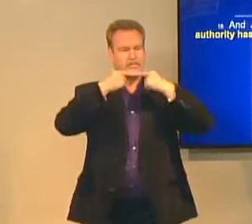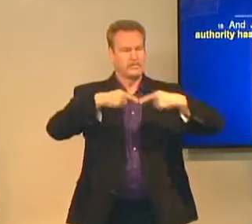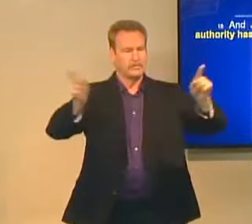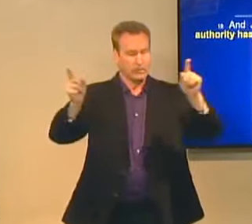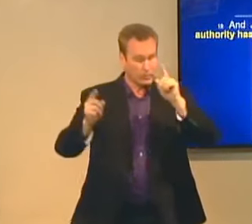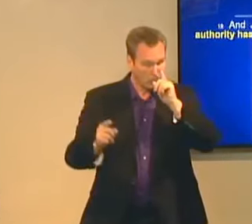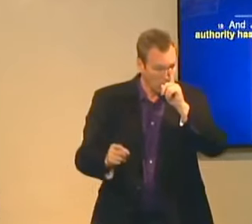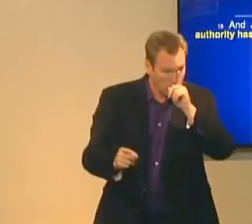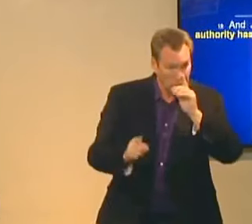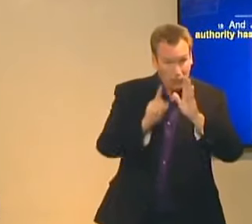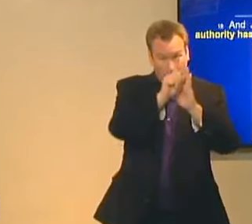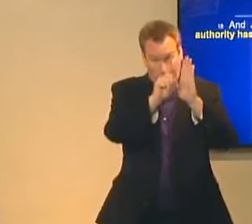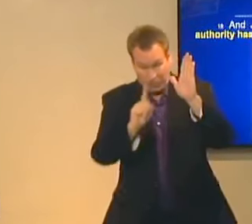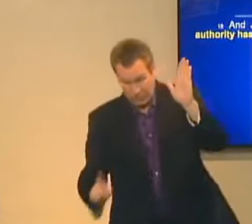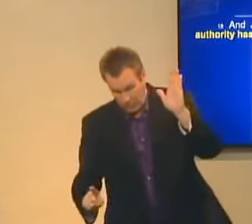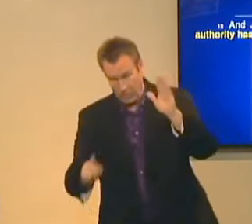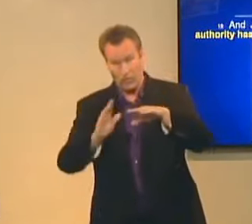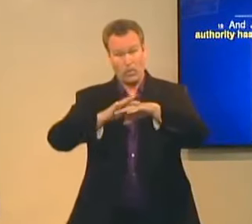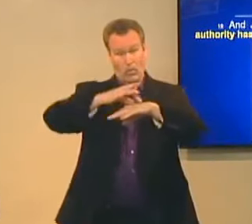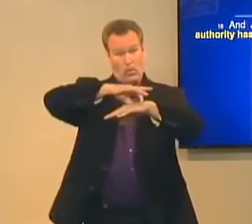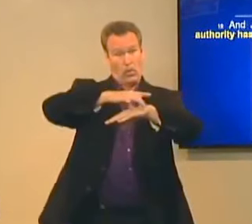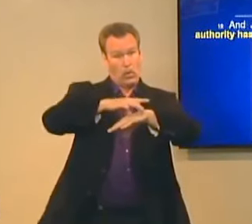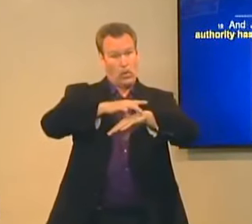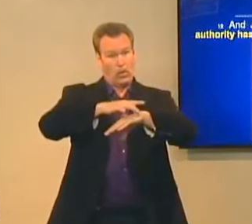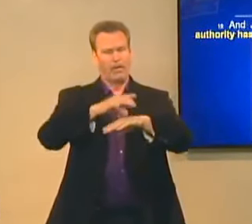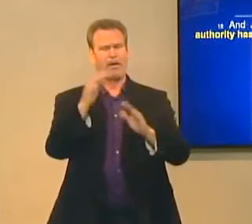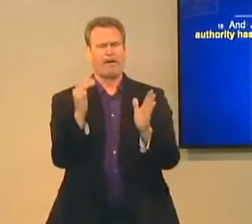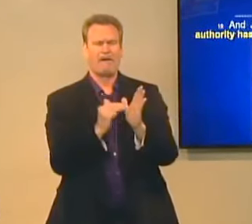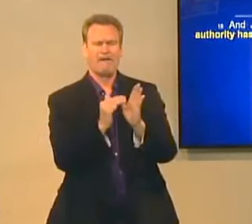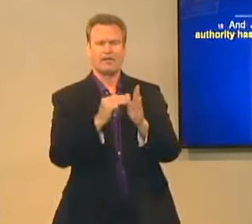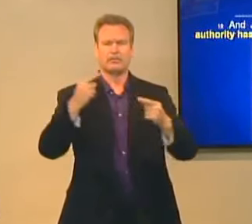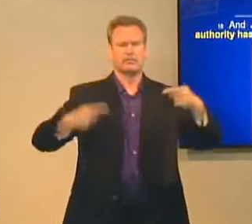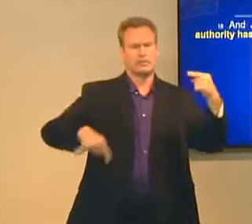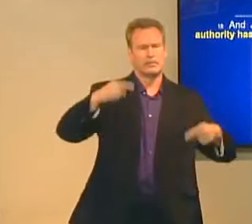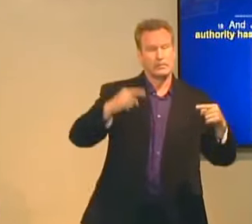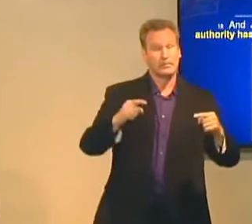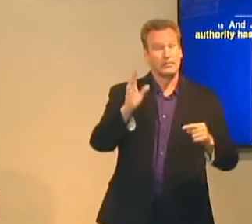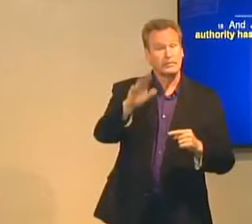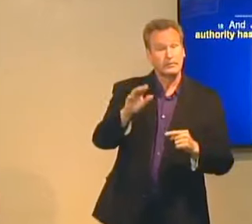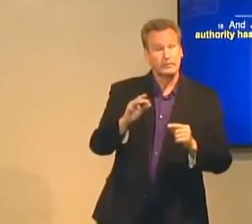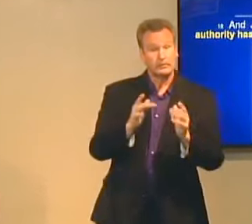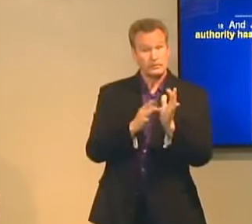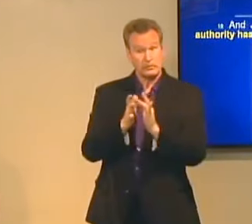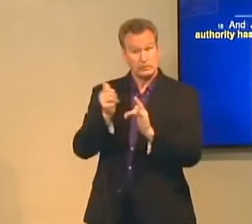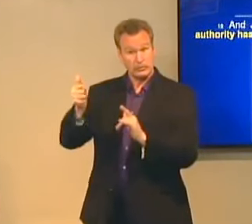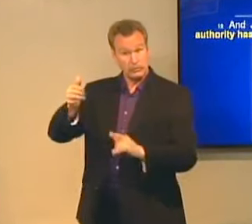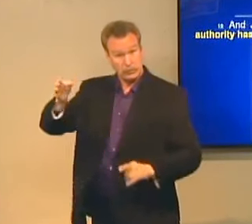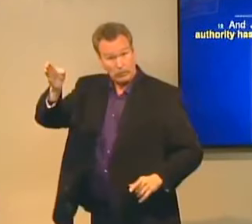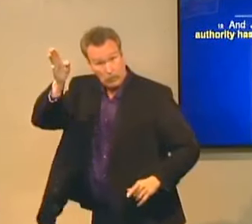So, here Jesus Christ. He comes to the earth. And on earth. And often times there is some debate and discussion.